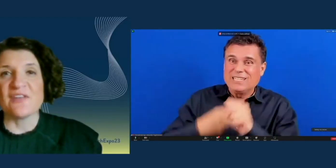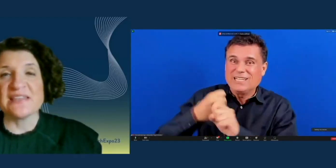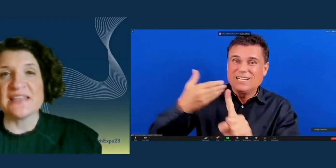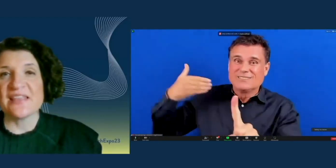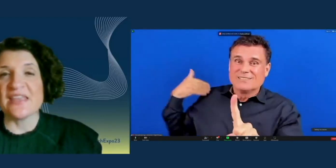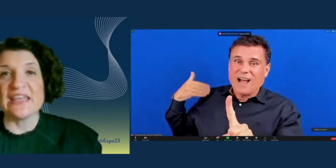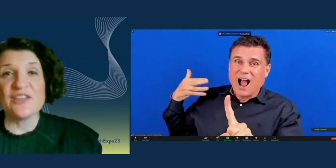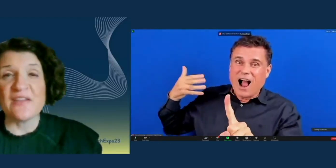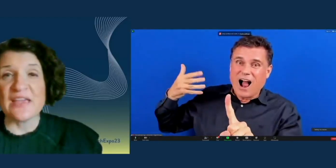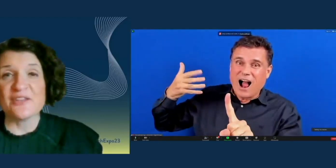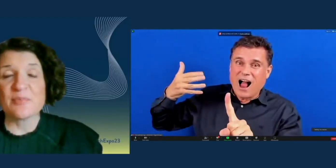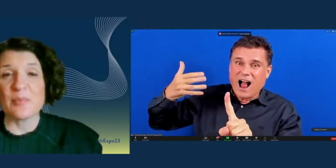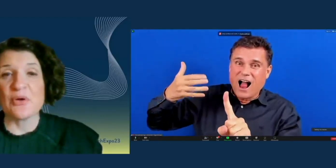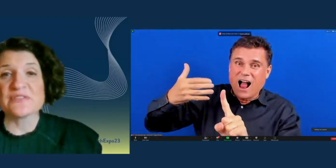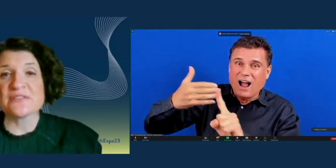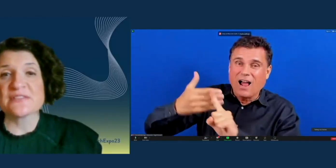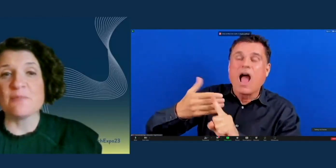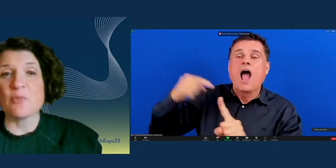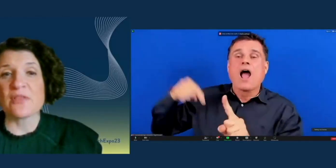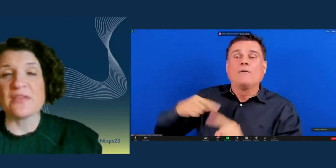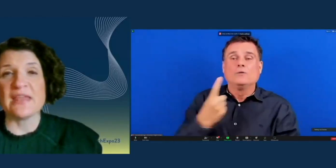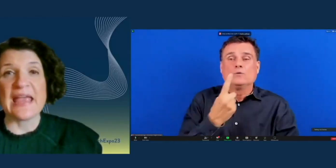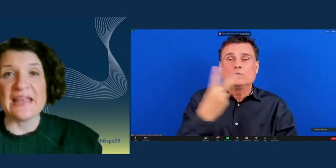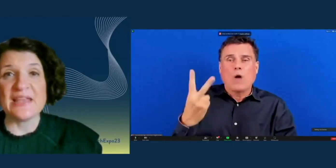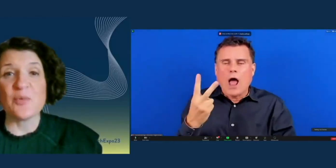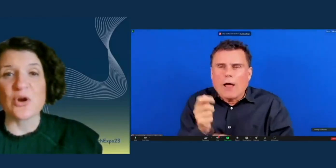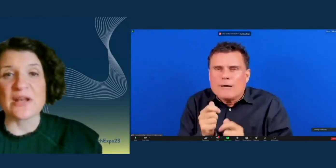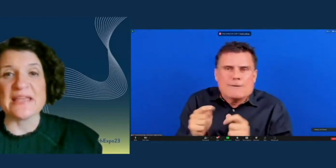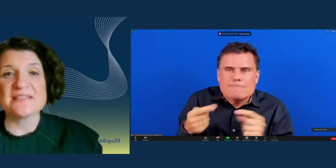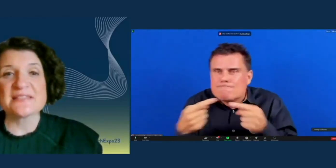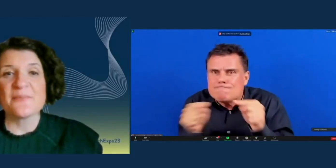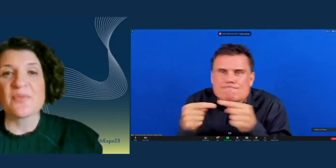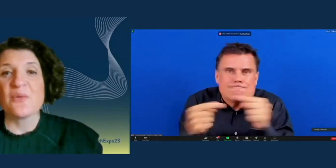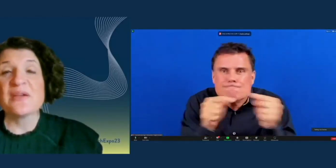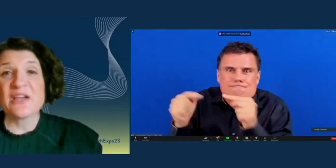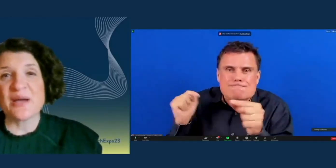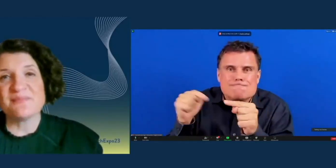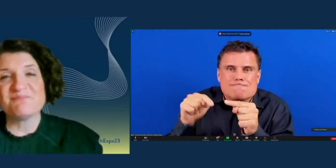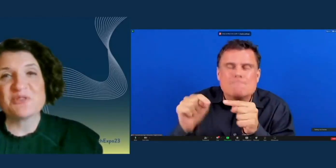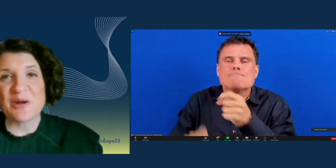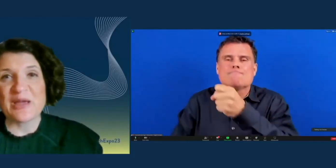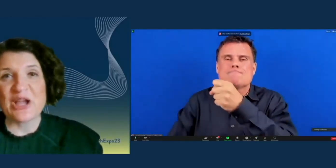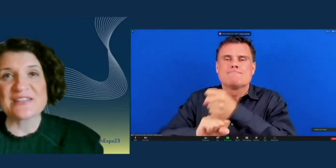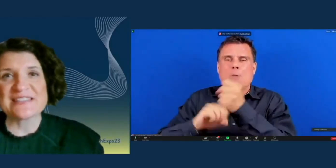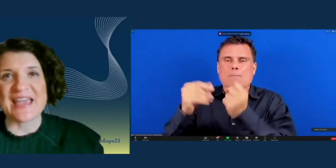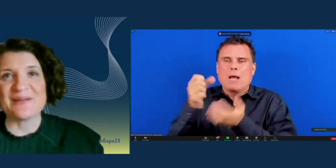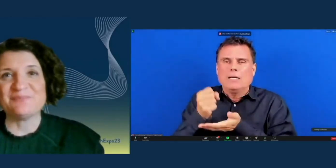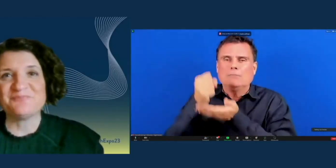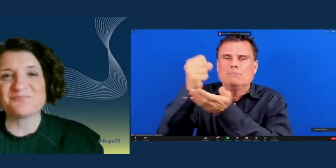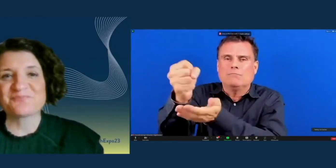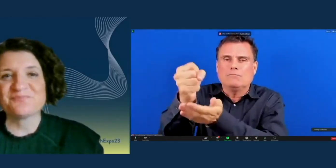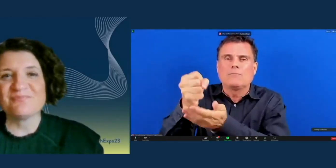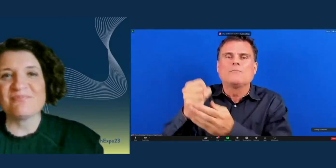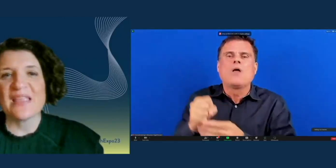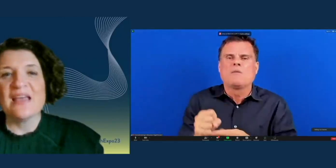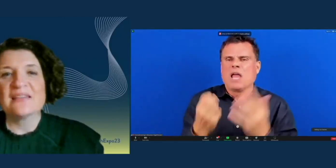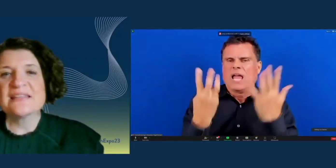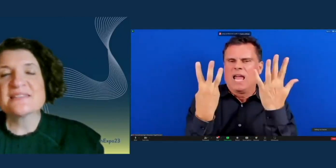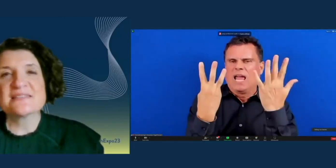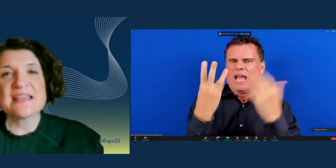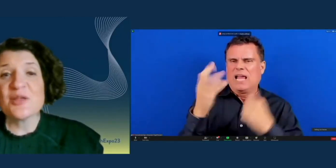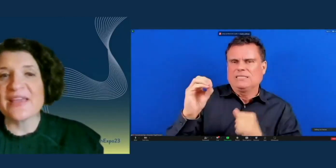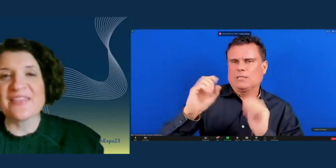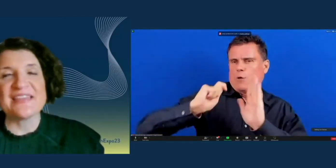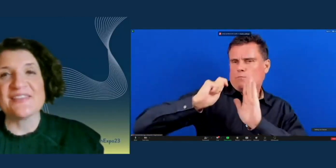in funding the innovative proposals of more than 80 awardees, we have come to where we are today.